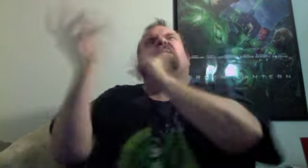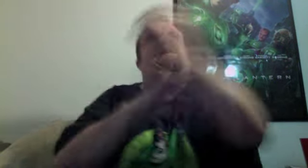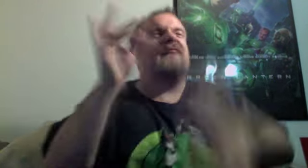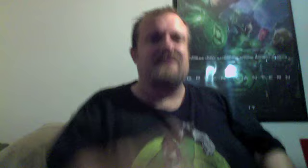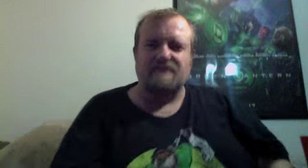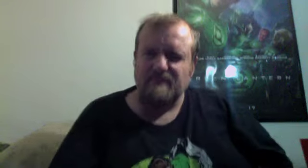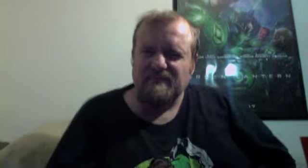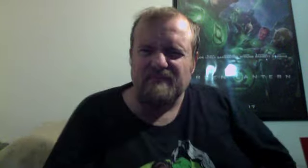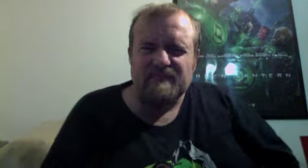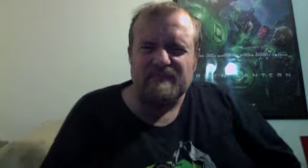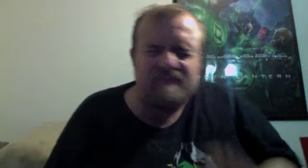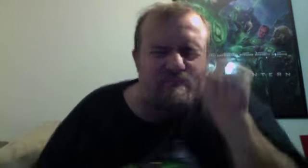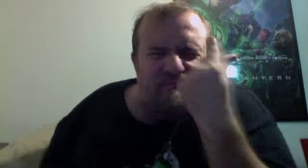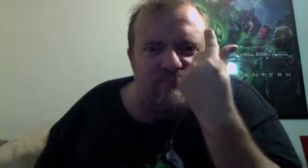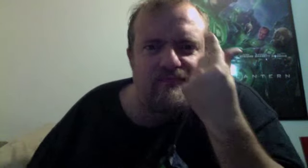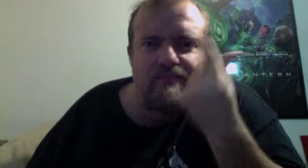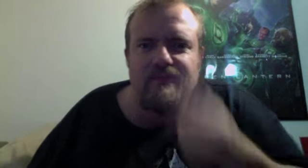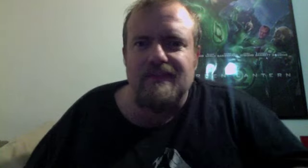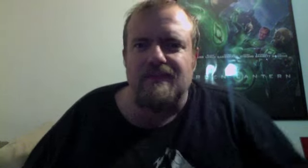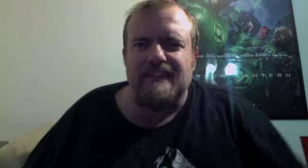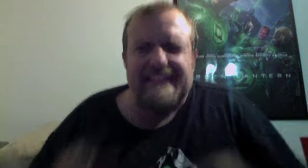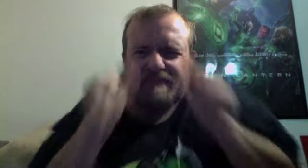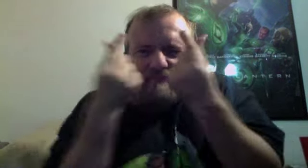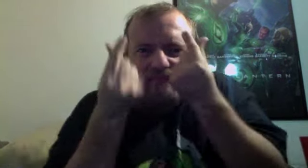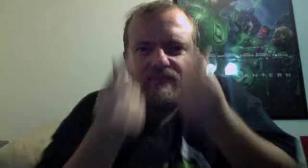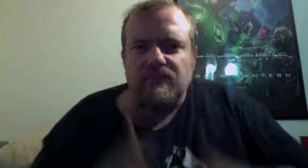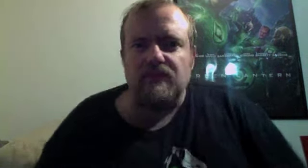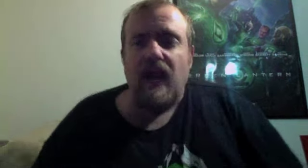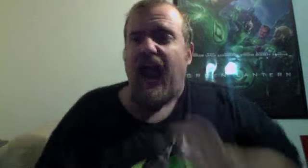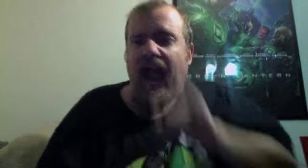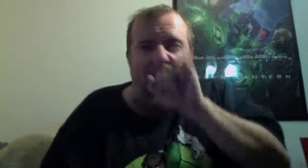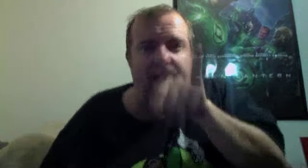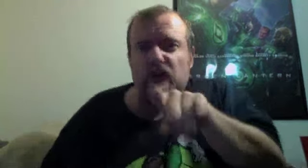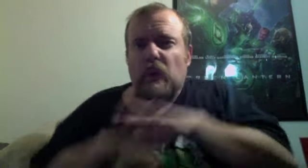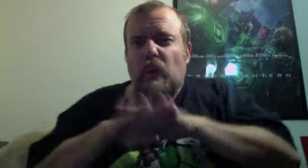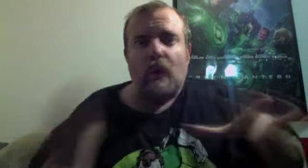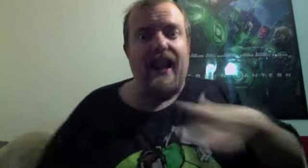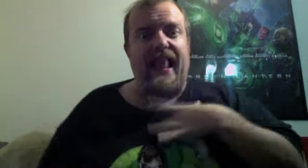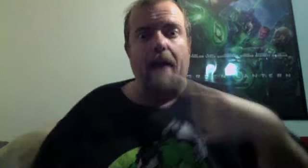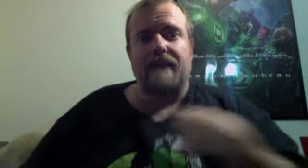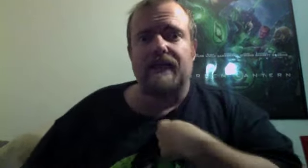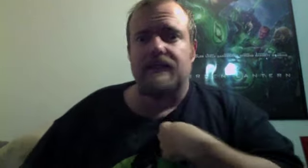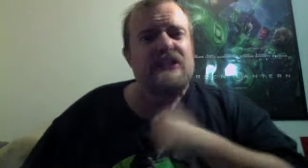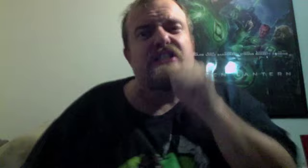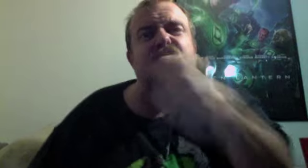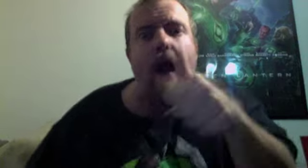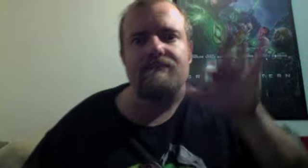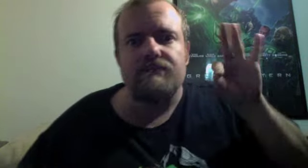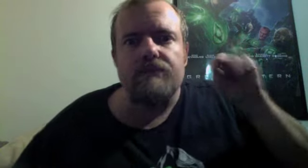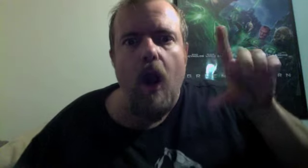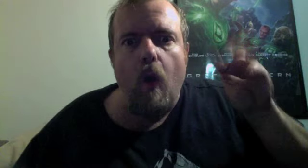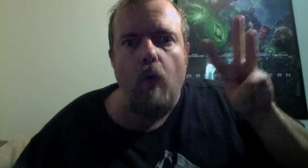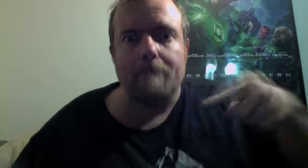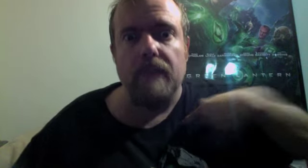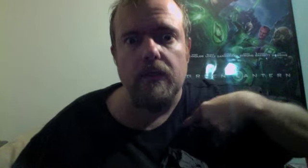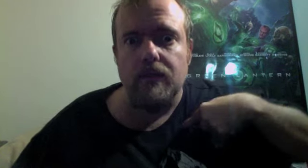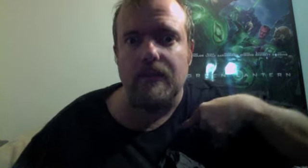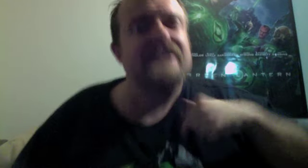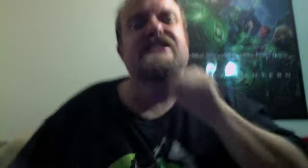that same power to your computer. If you're a student, own a business, have a disability or injury that makes it